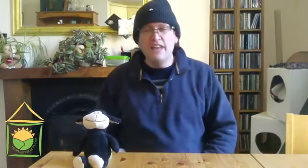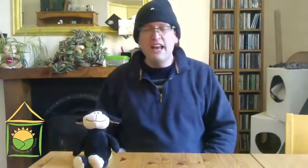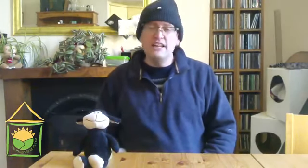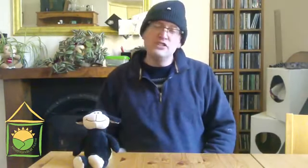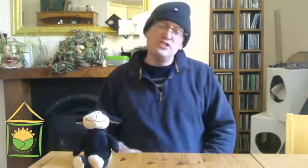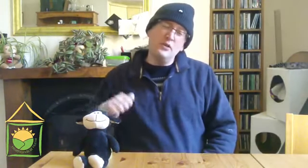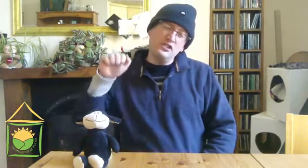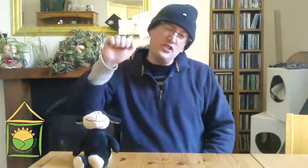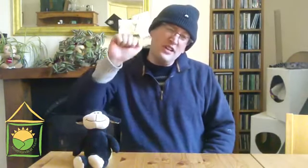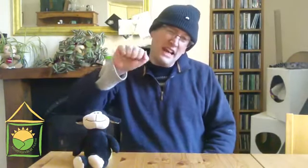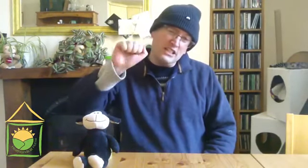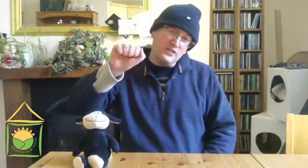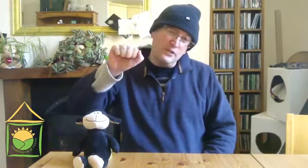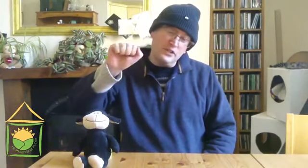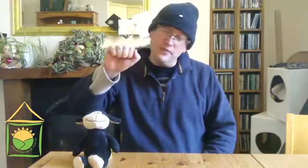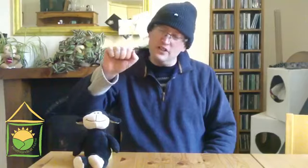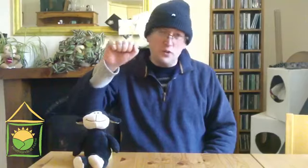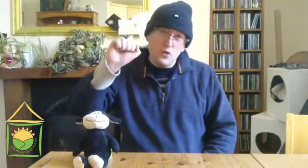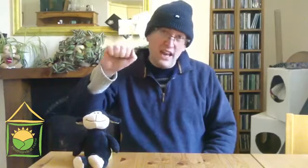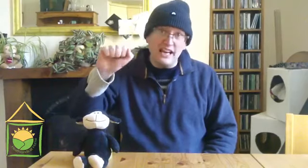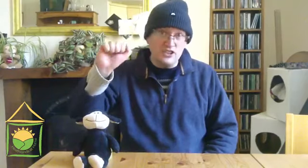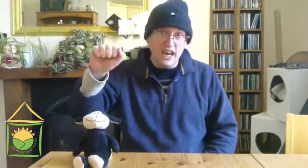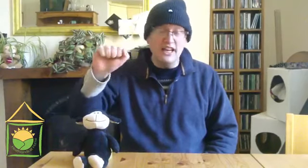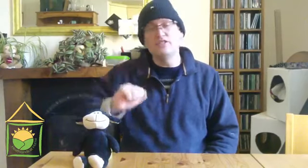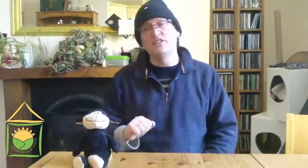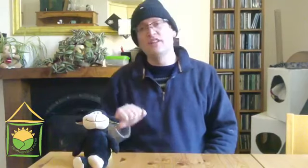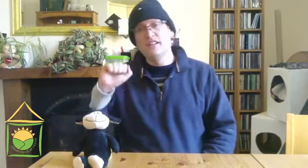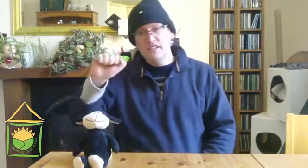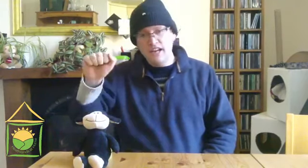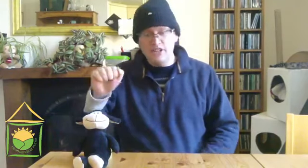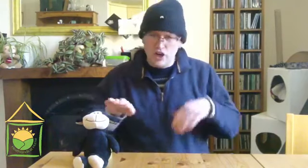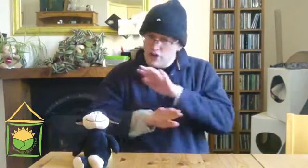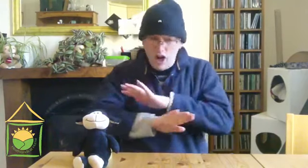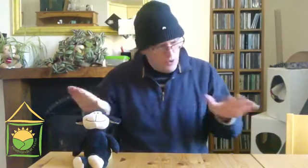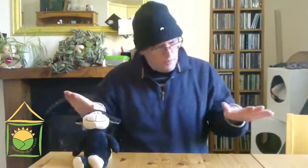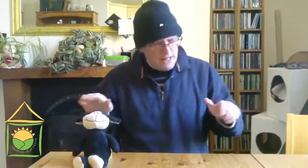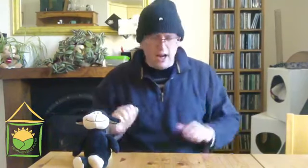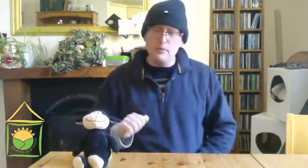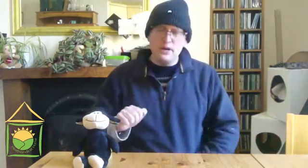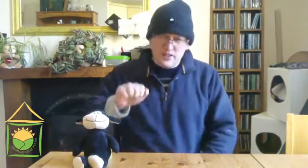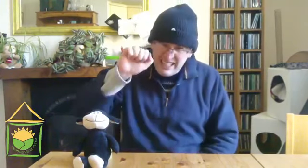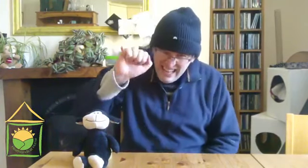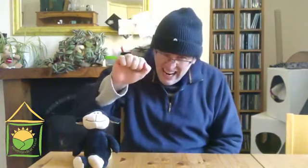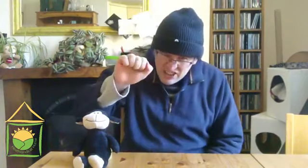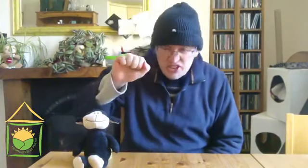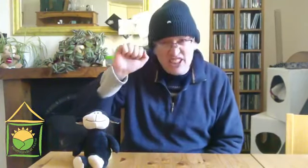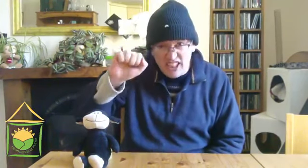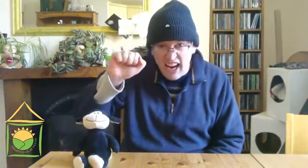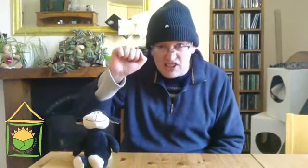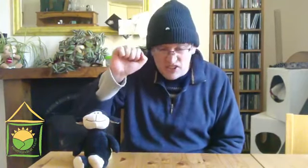then, so we're just doing yes first of all, yes, yes. Yes, so no would be that, but we're doing yes, yes,